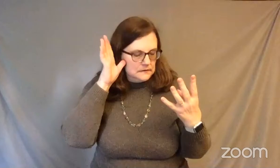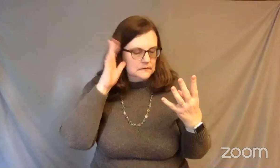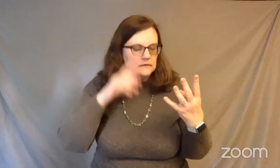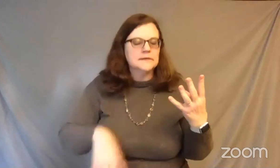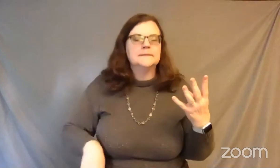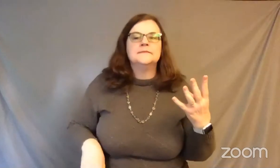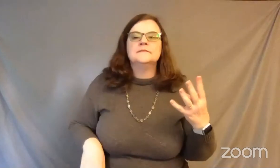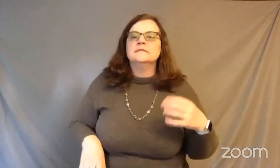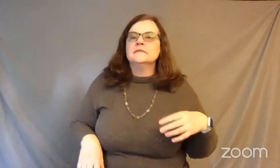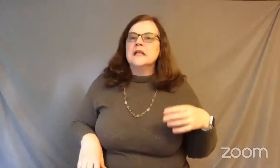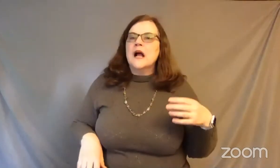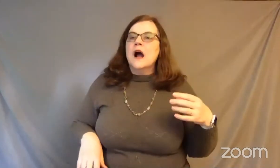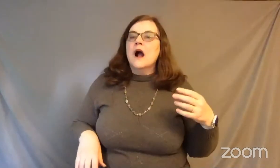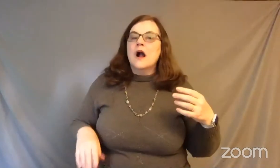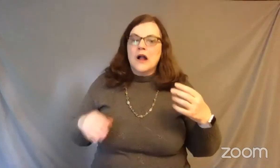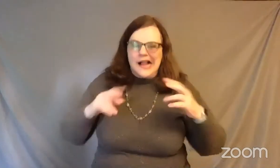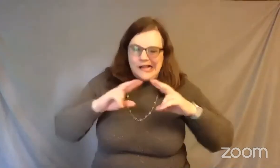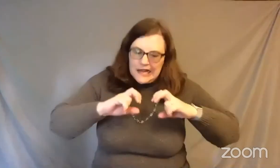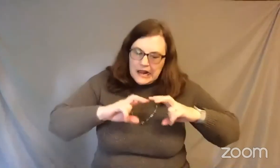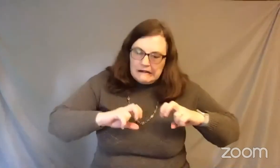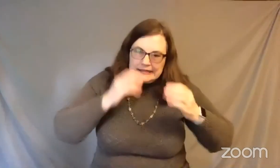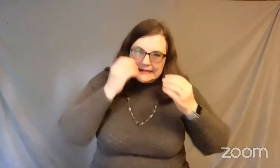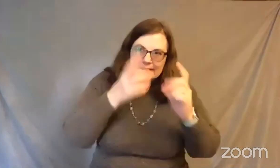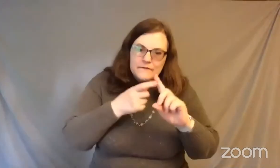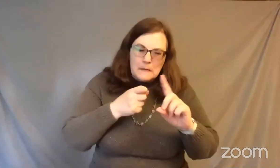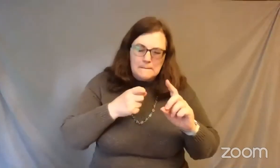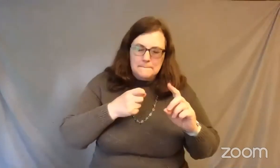And these children are all deaf and they have deaf parents.